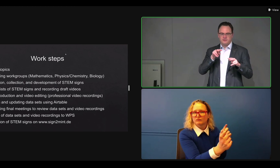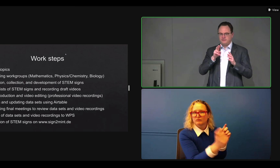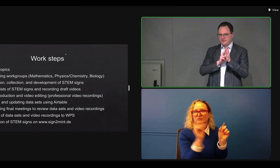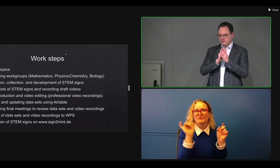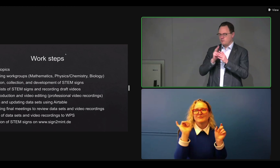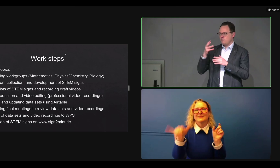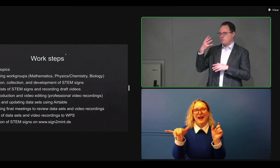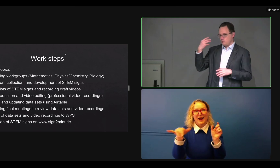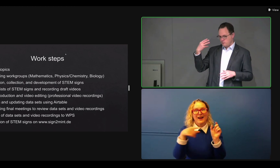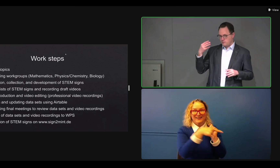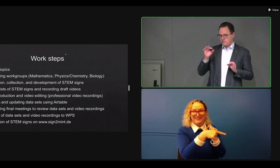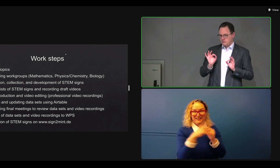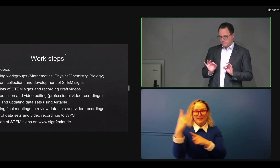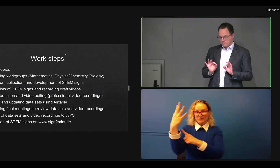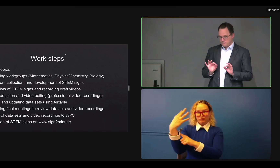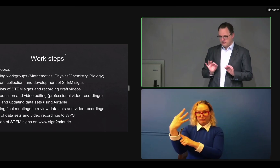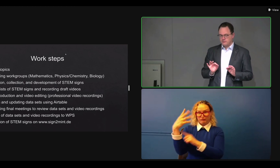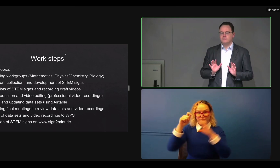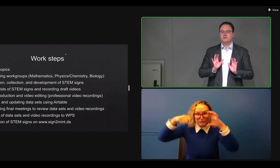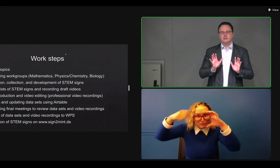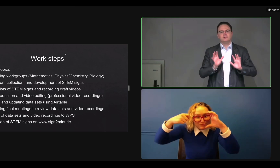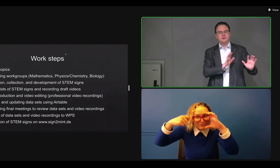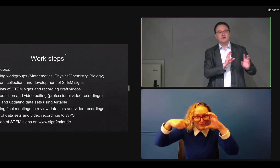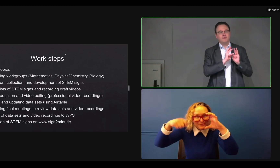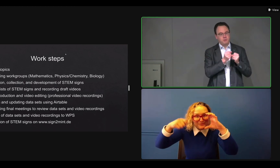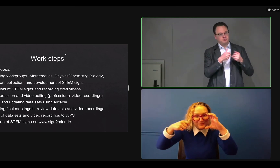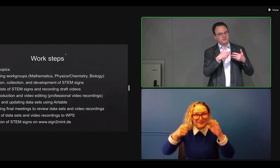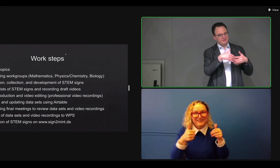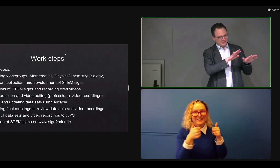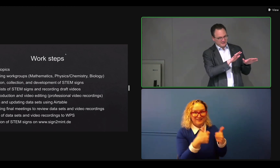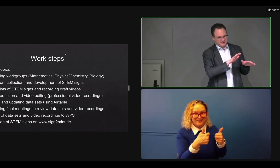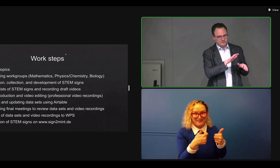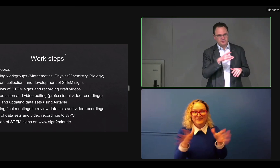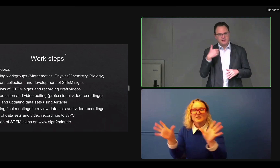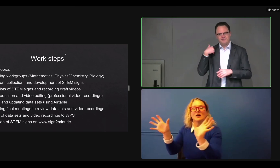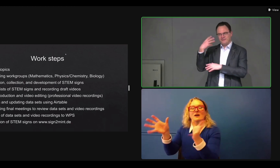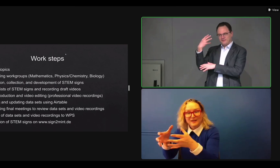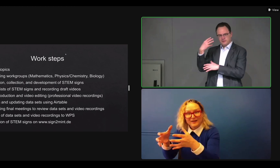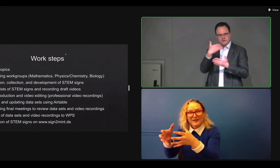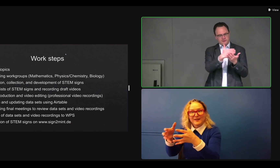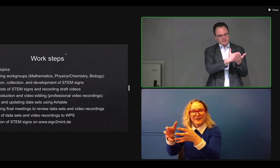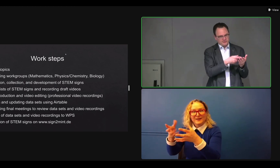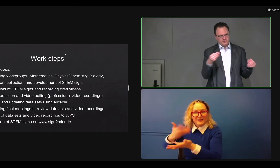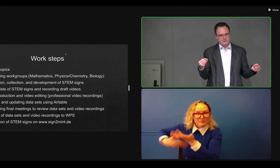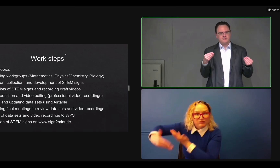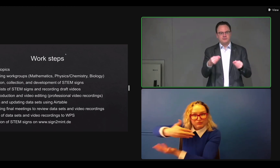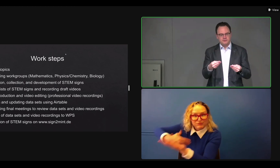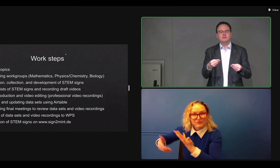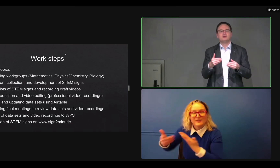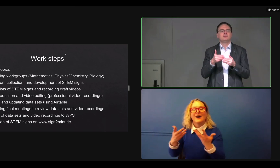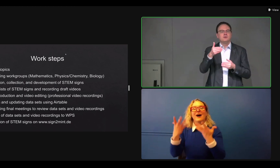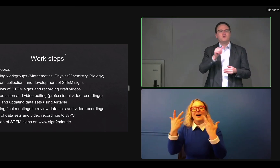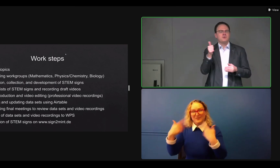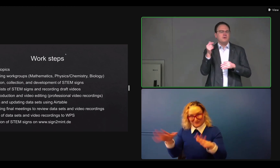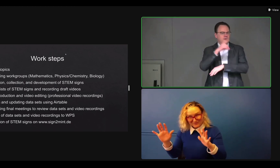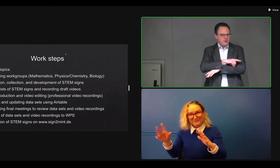sign language through written language is not effective. It's important to make sure that there's a video documentation